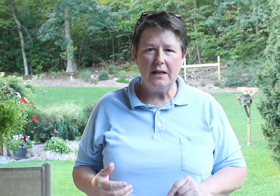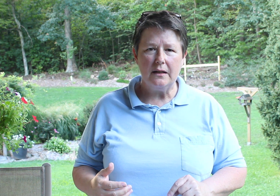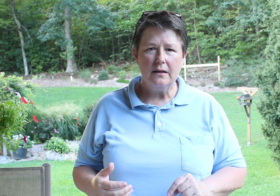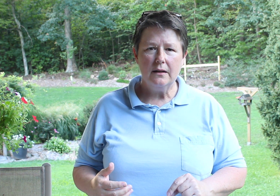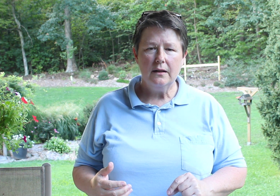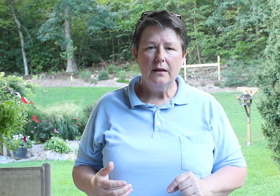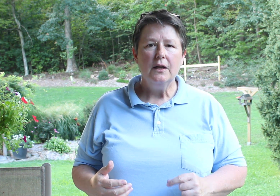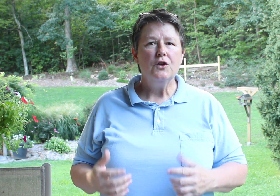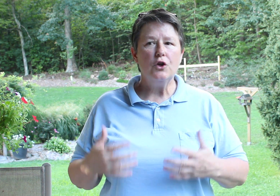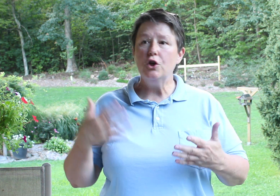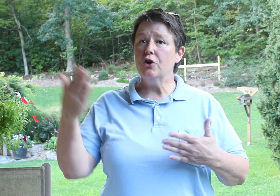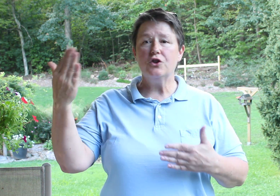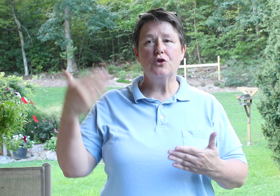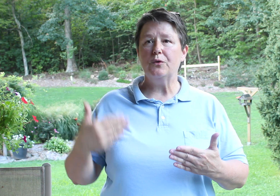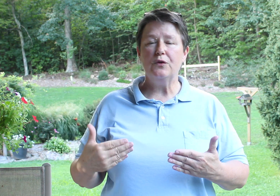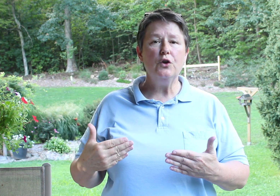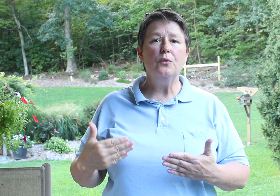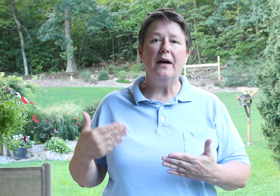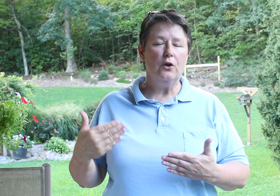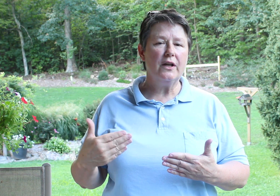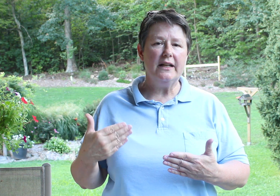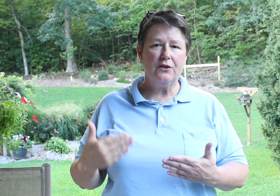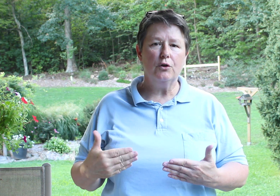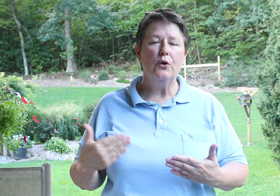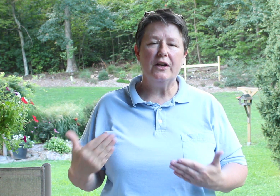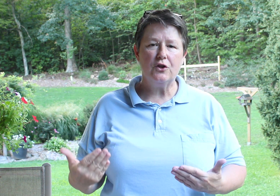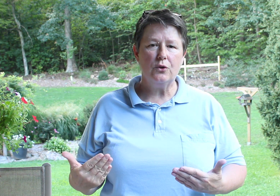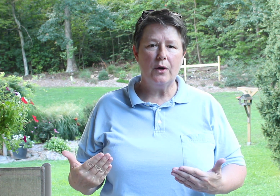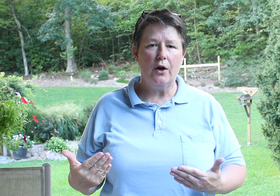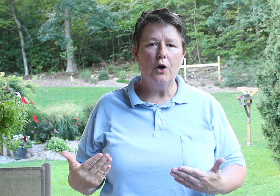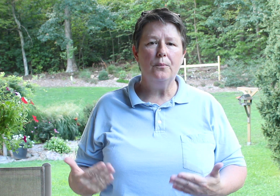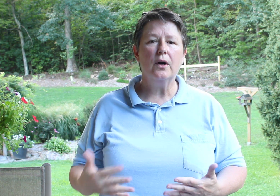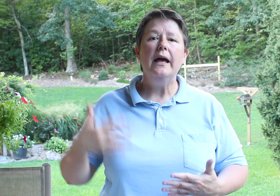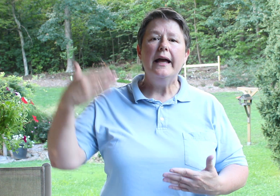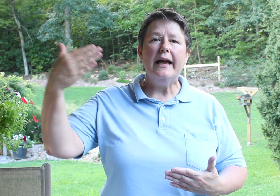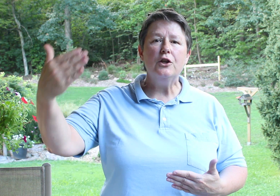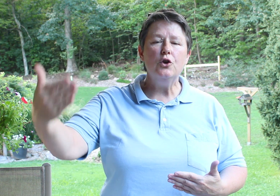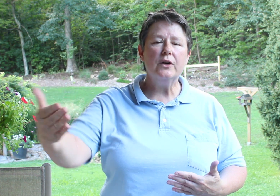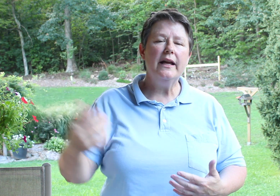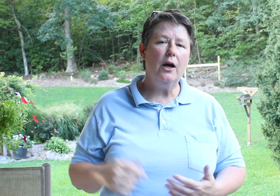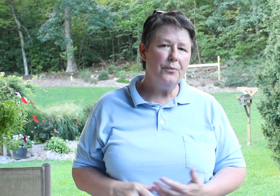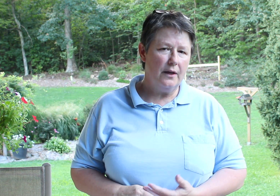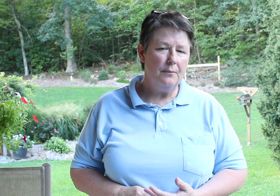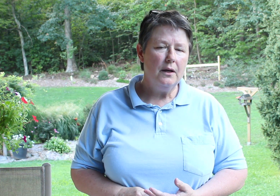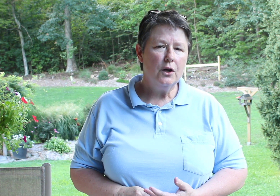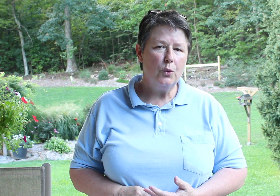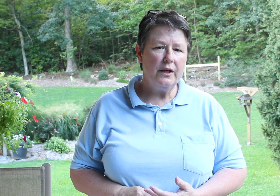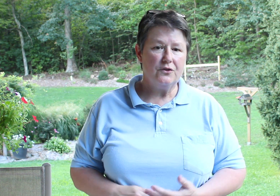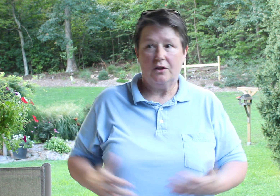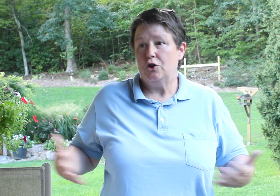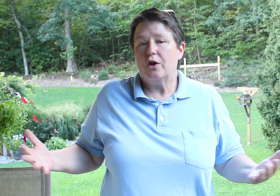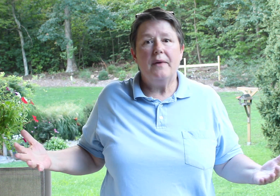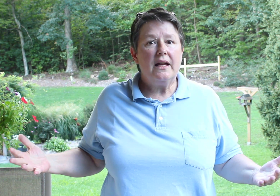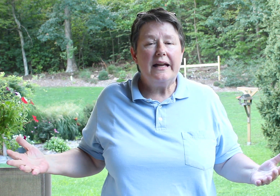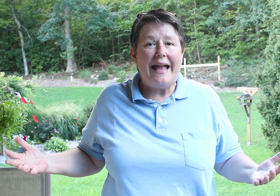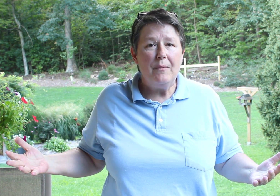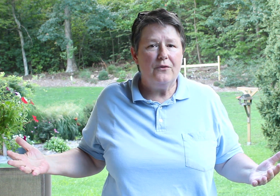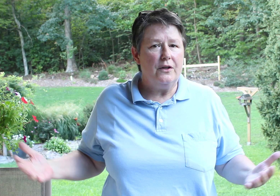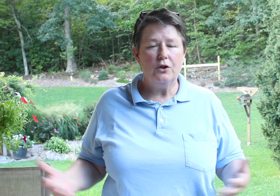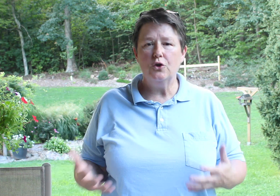mean? So you can just review by looking at their own SQ3R notebook, and you can help them quiz. You can make a game of it. You